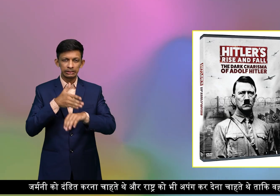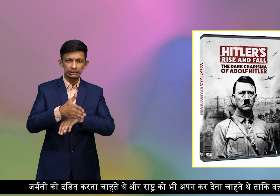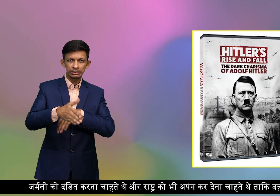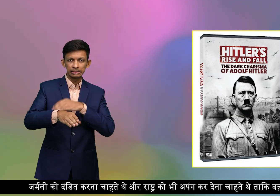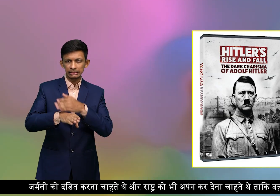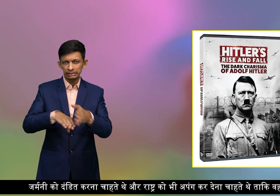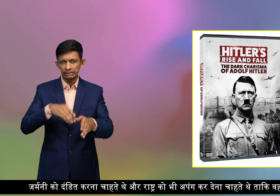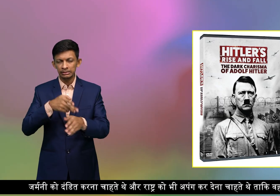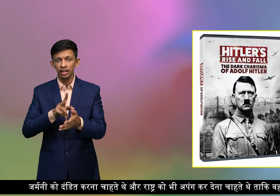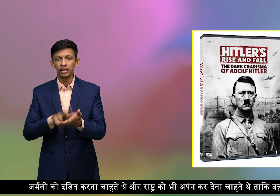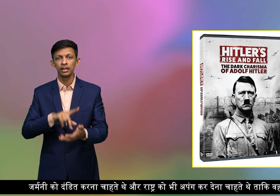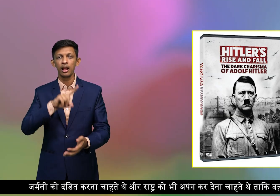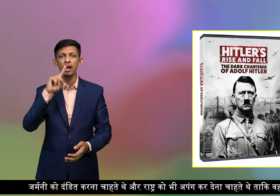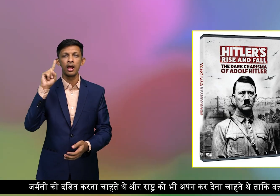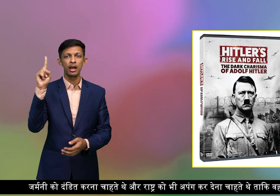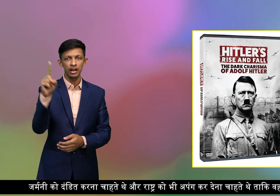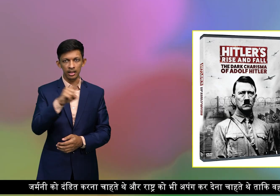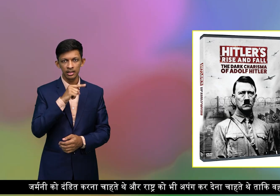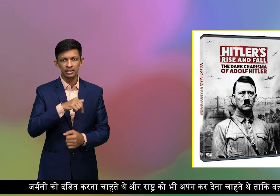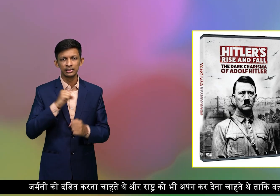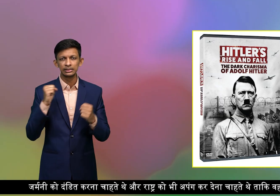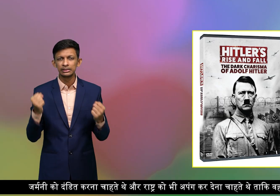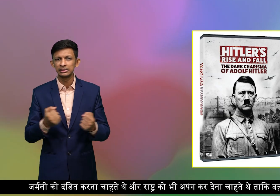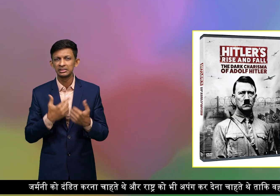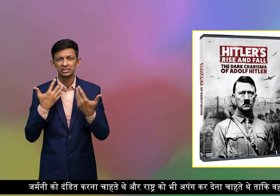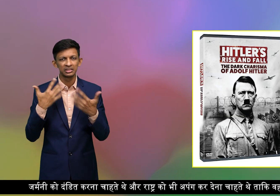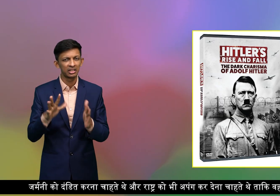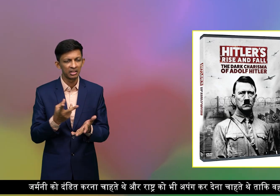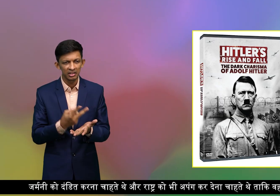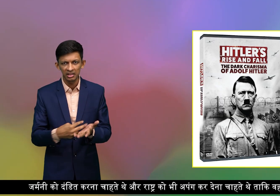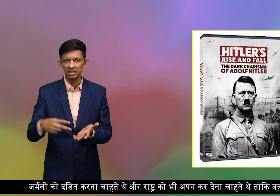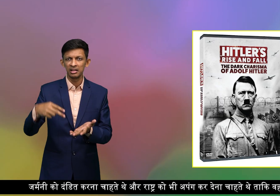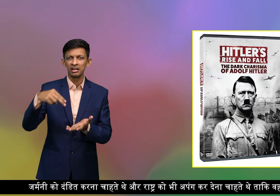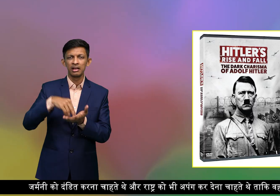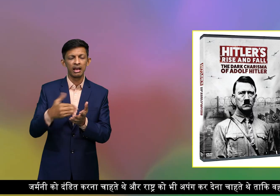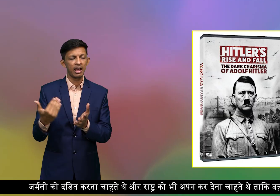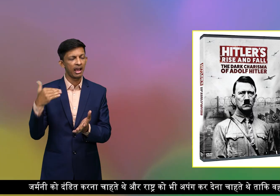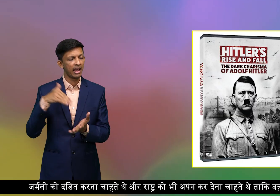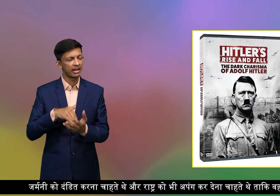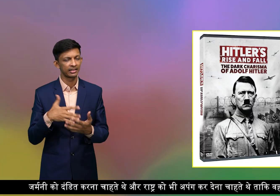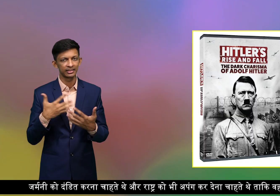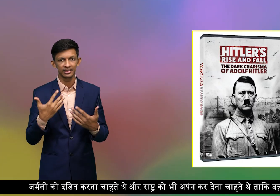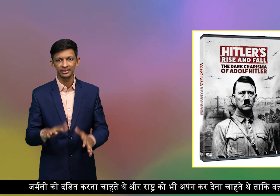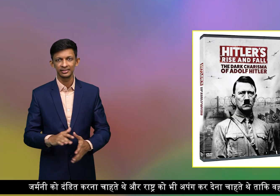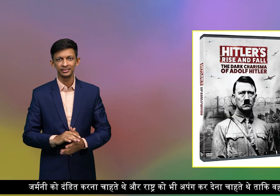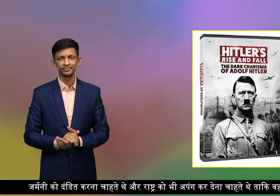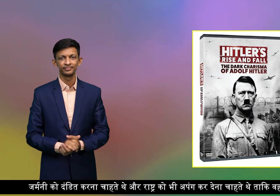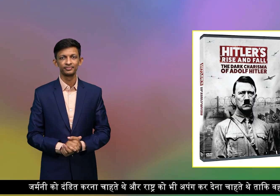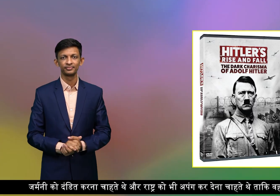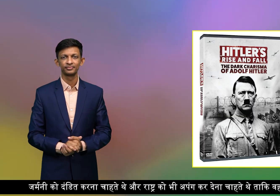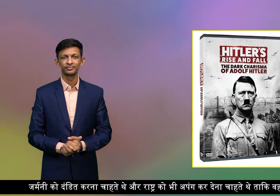cripple the nation so that it cannot rise again.